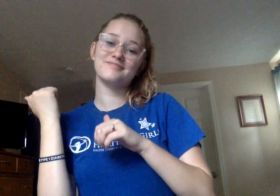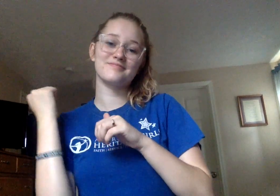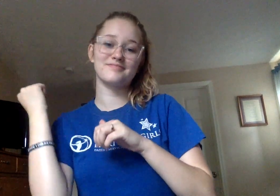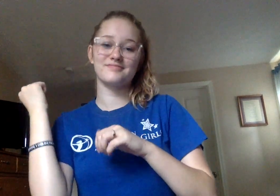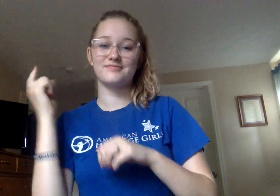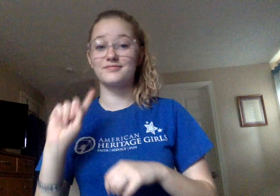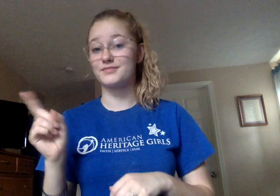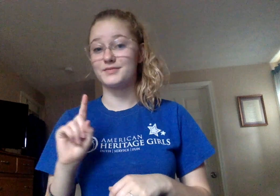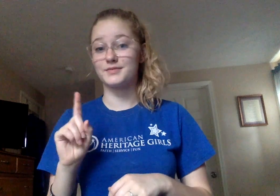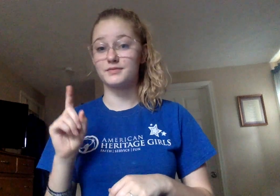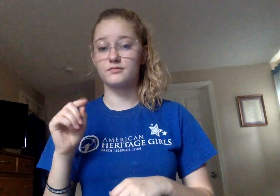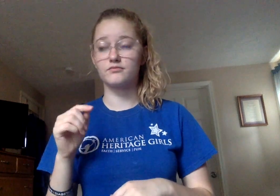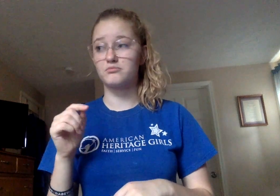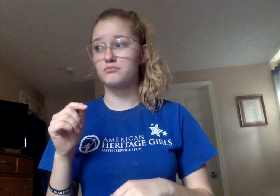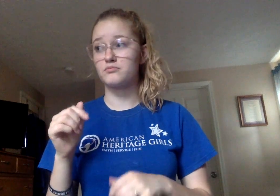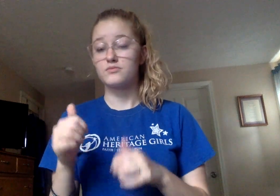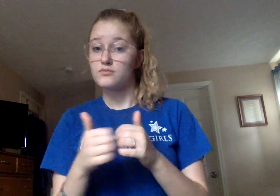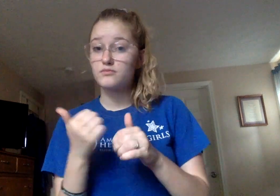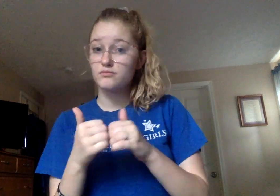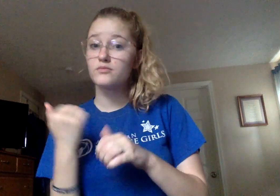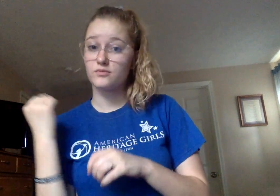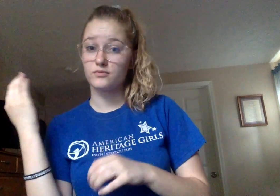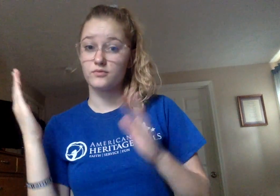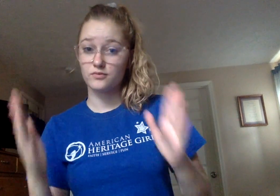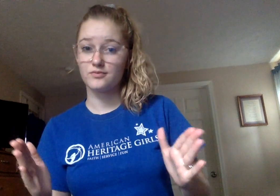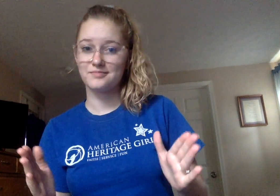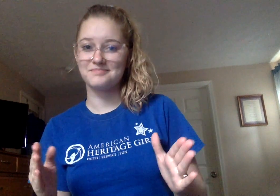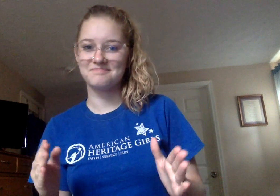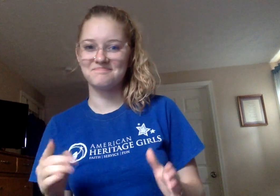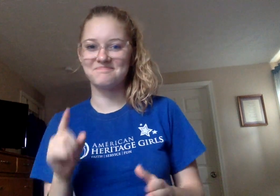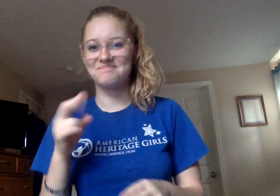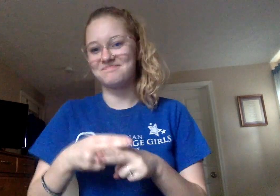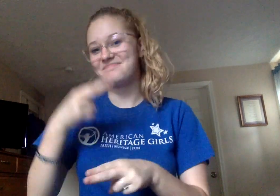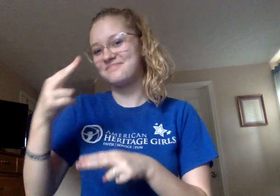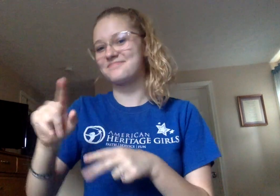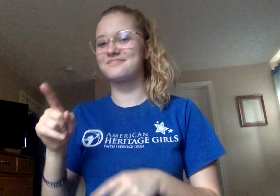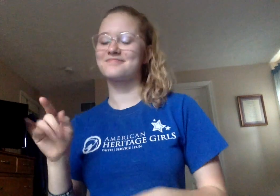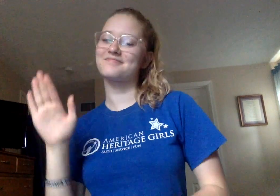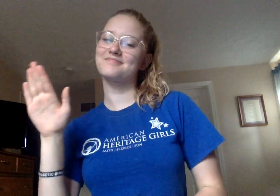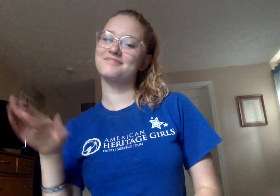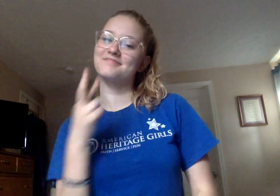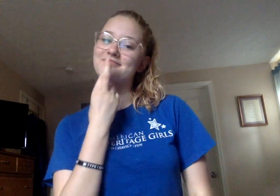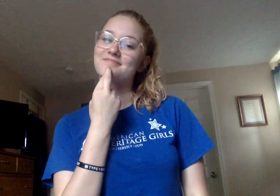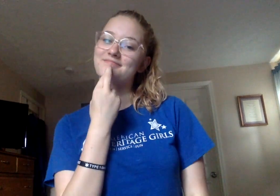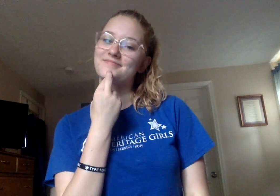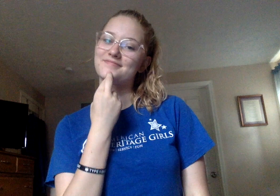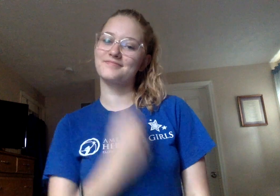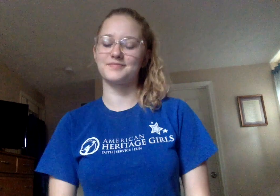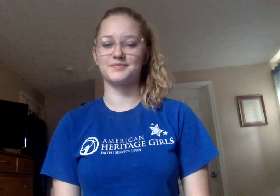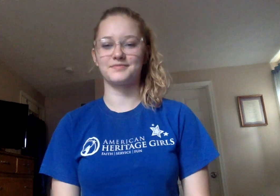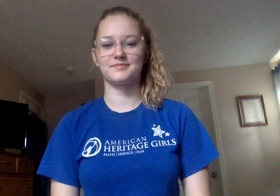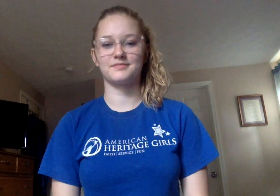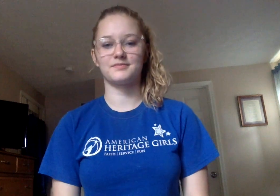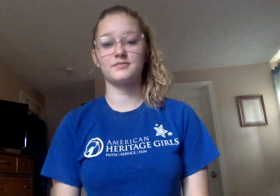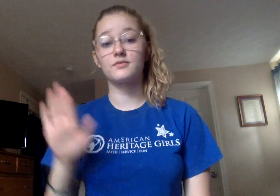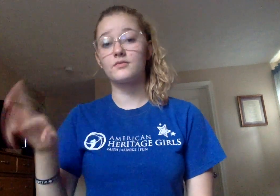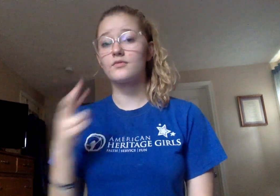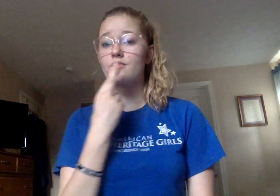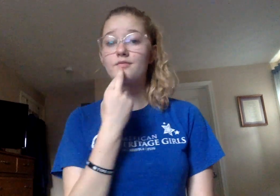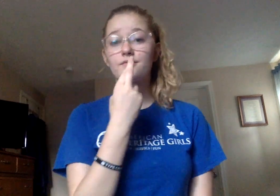everyone became so used to her wearing it that they named her Little Red Riding Hood. "Little Red Riding Hood," said her mother